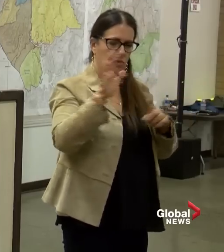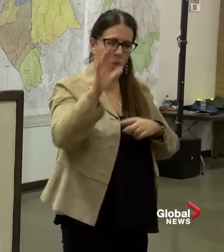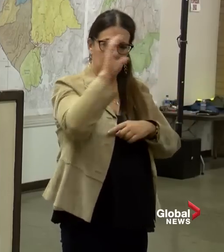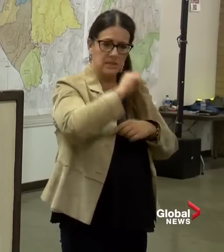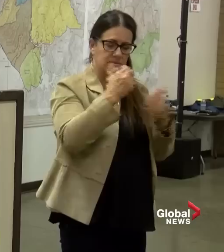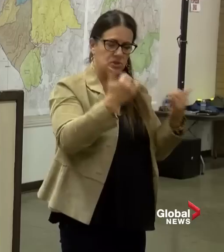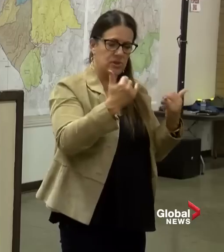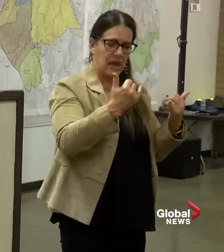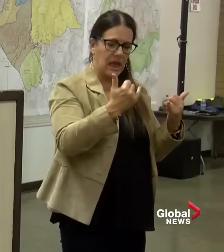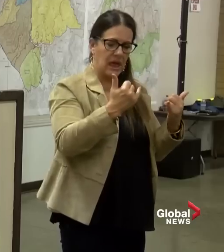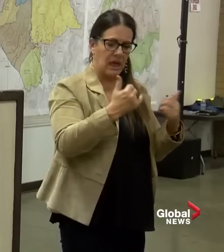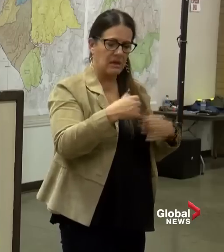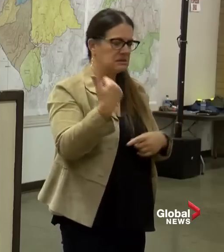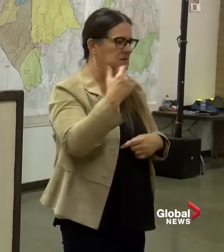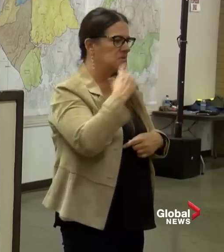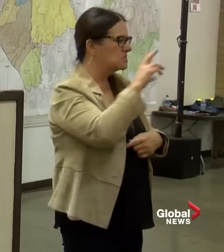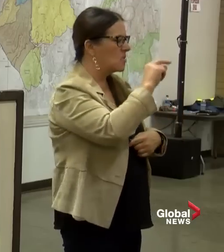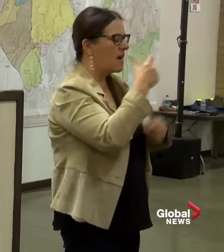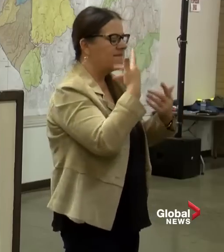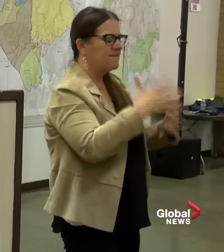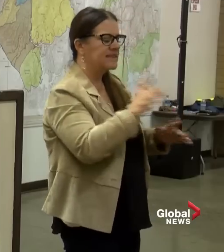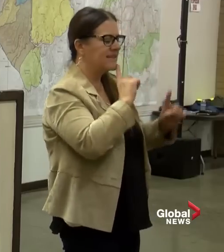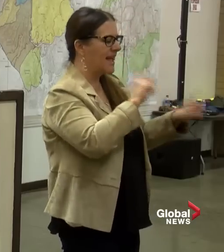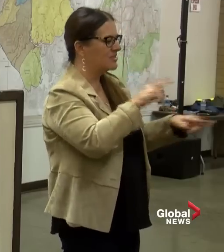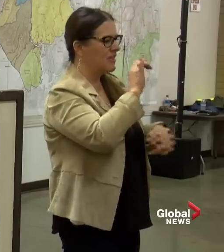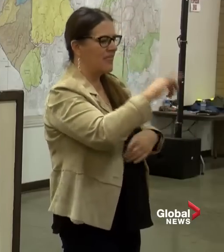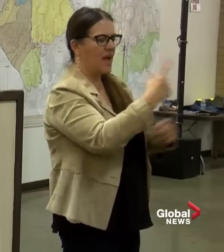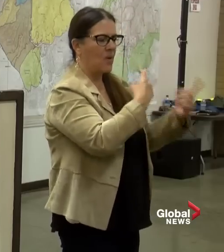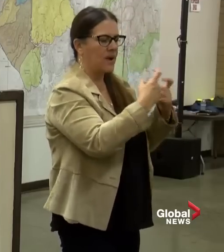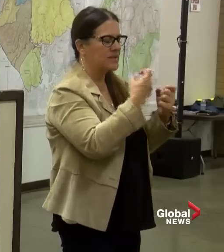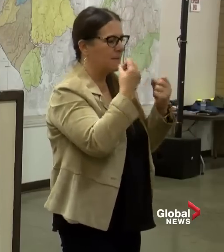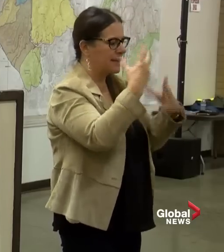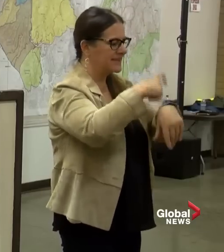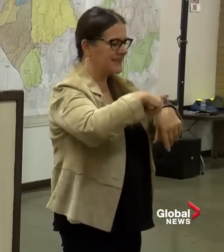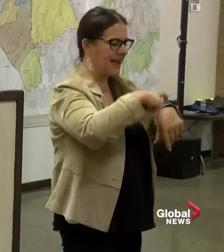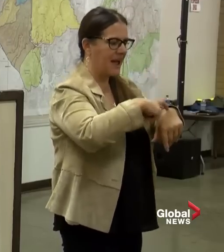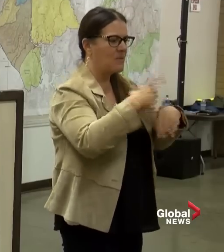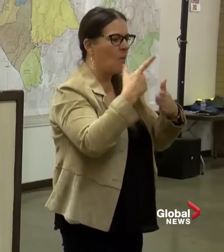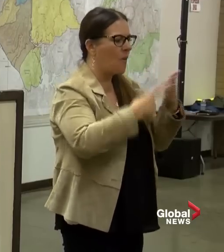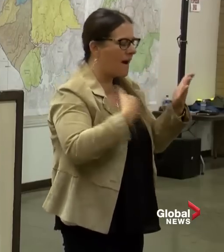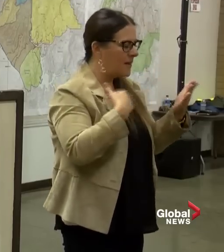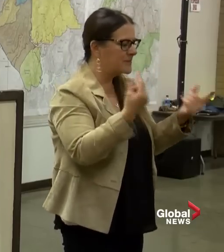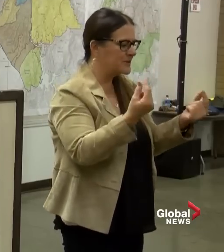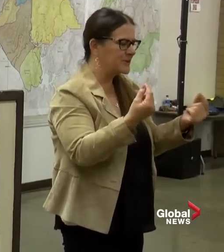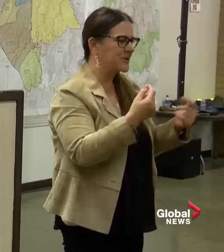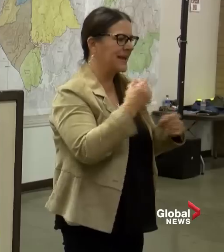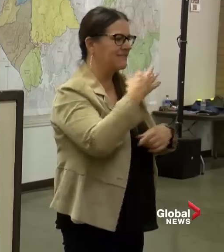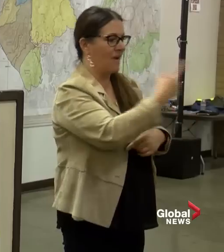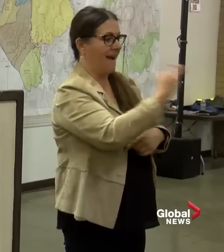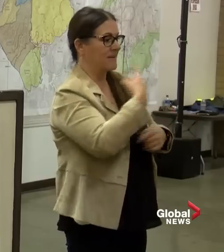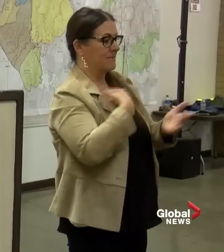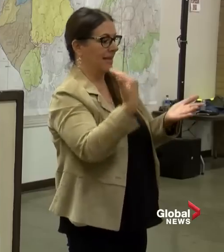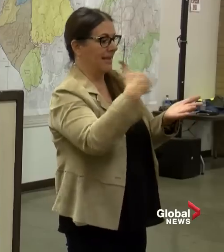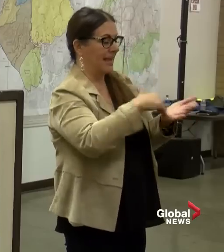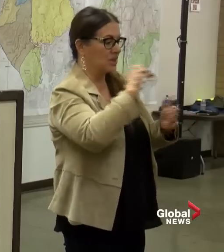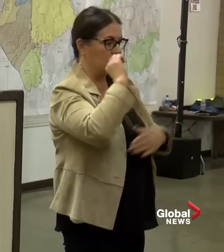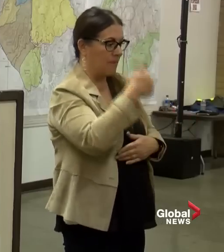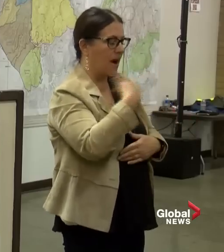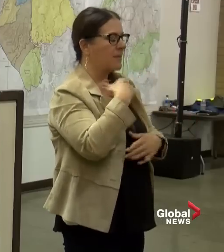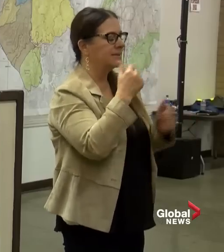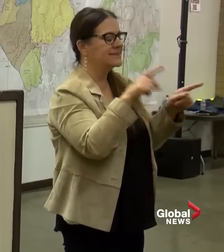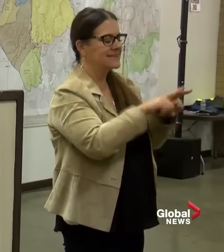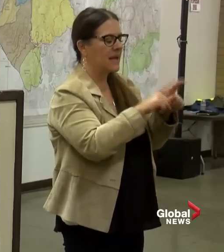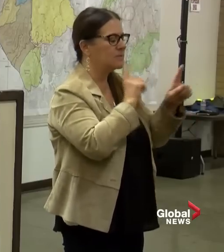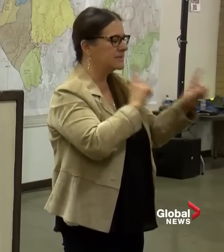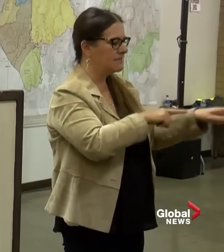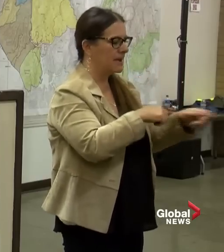any update? No, I've answered that question many times before about what I'm going to do, and if you ask it to me again tomorrow, my same response